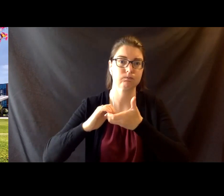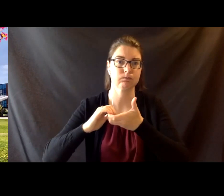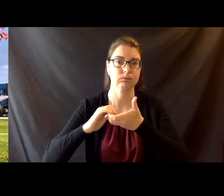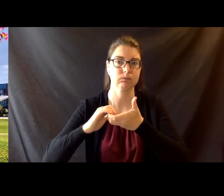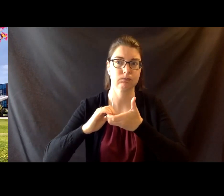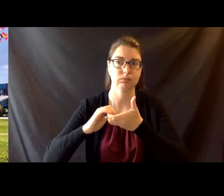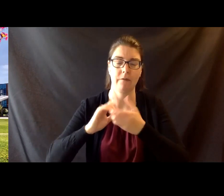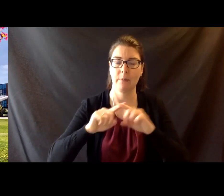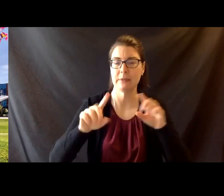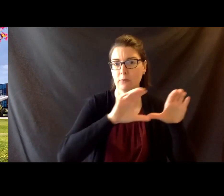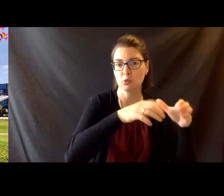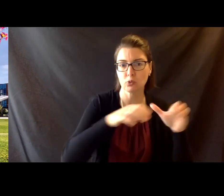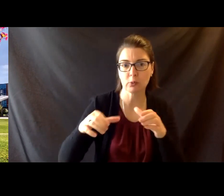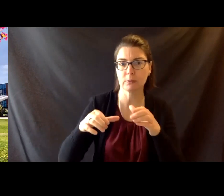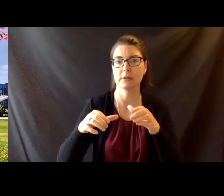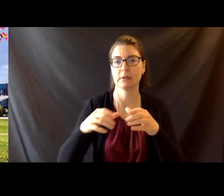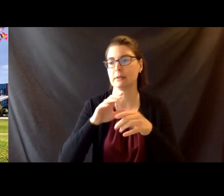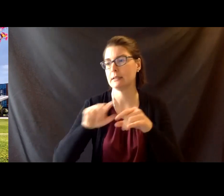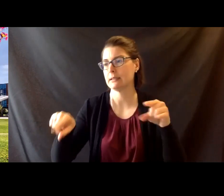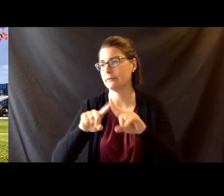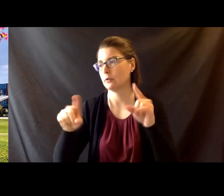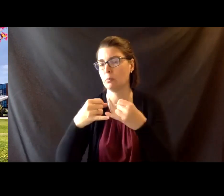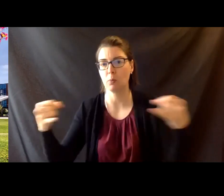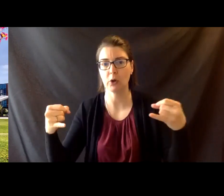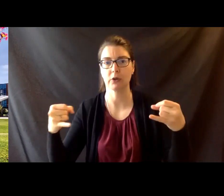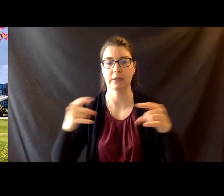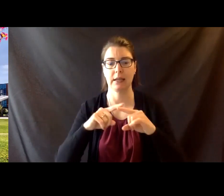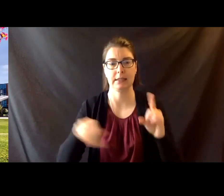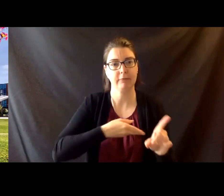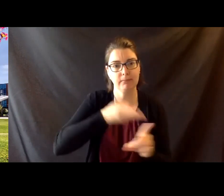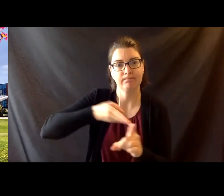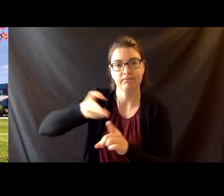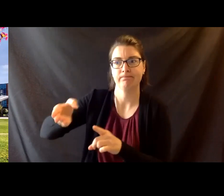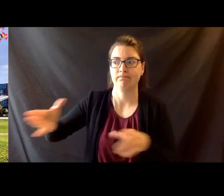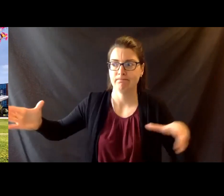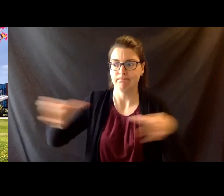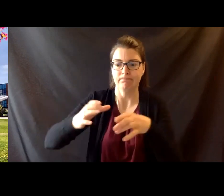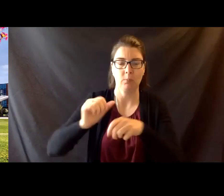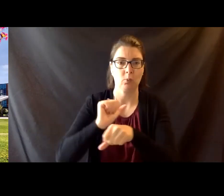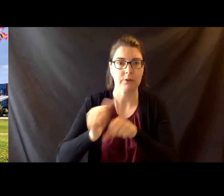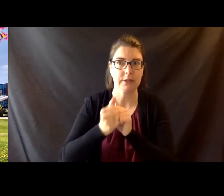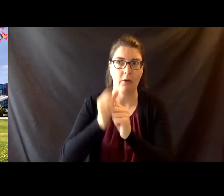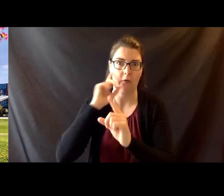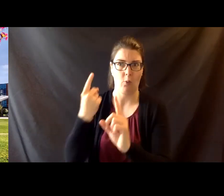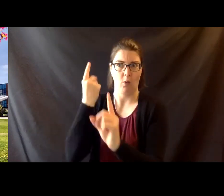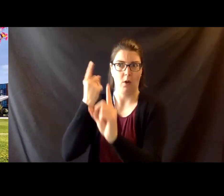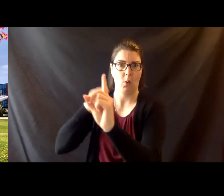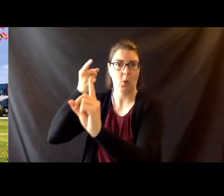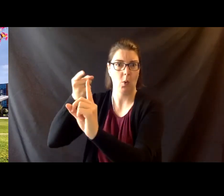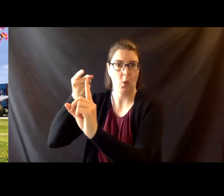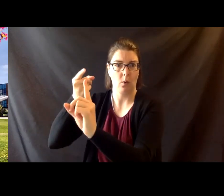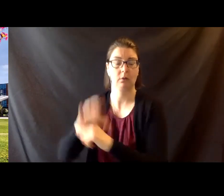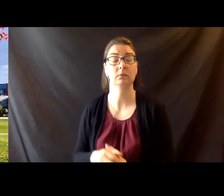across sectors, borders, and disciplines in the pursuit of a common goal. The importance of this type